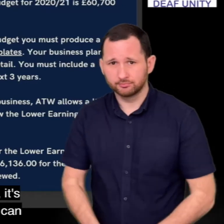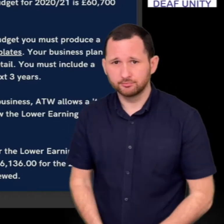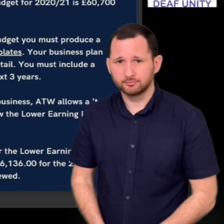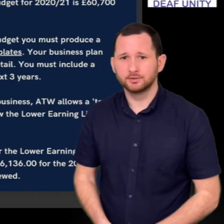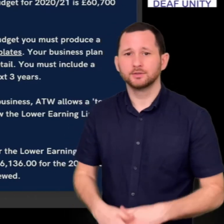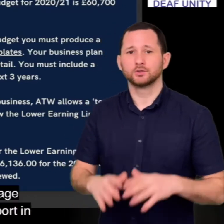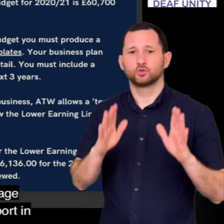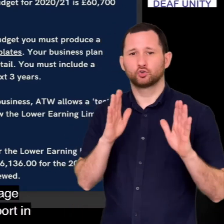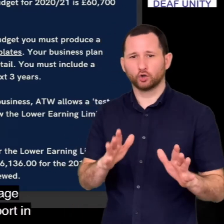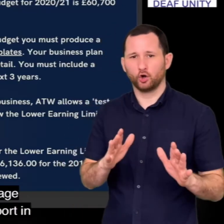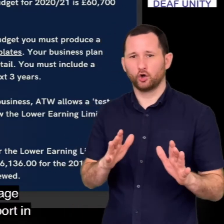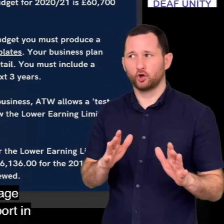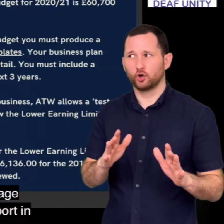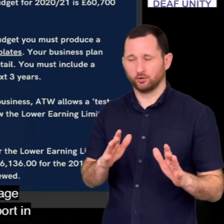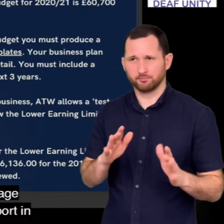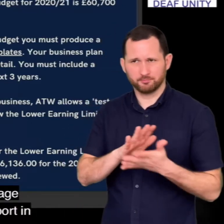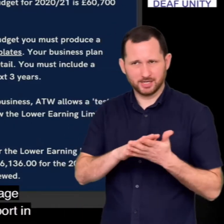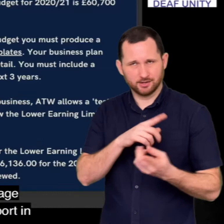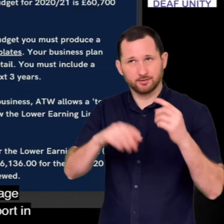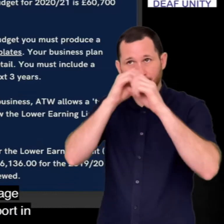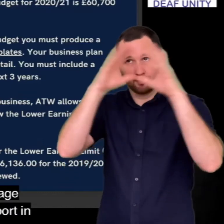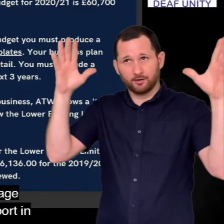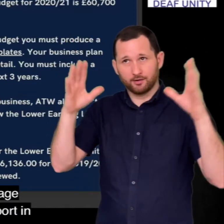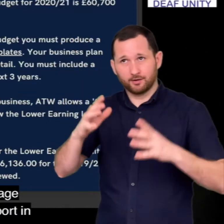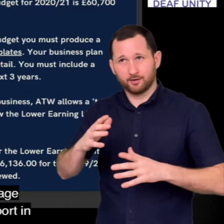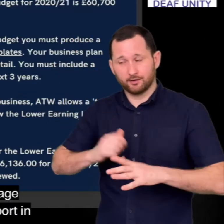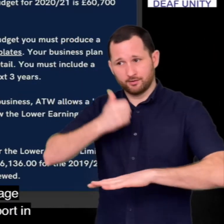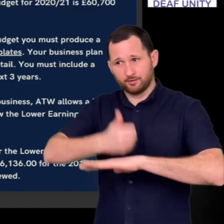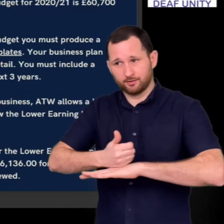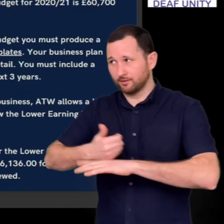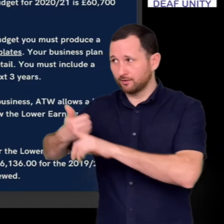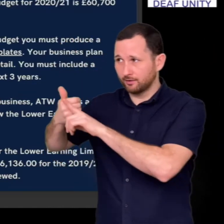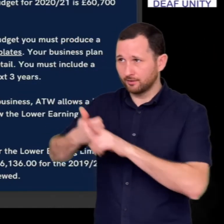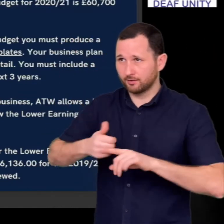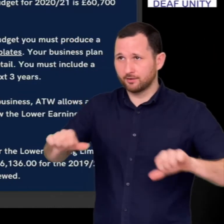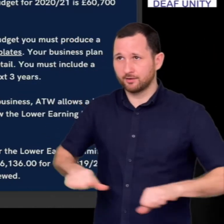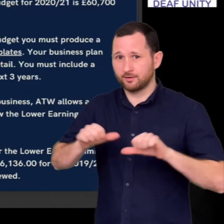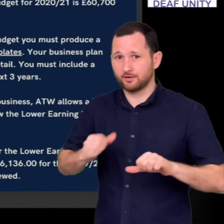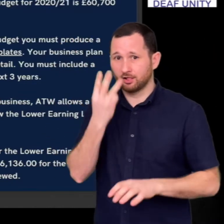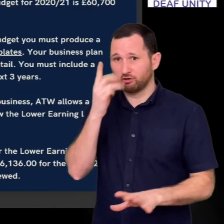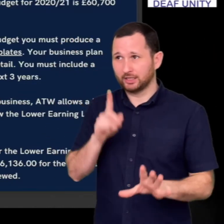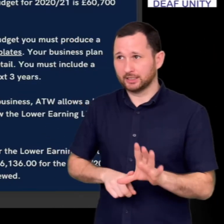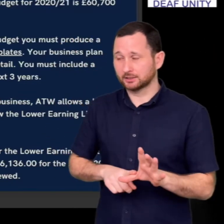if you can get to that stage where you lock your support in for 3 years.